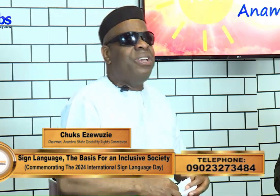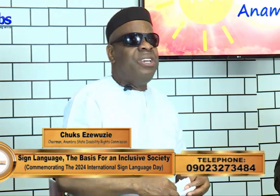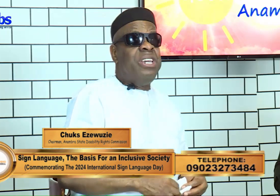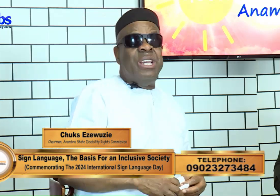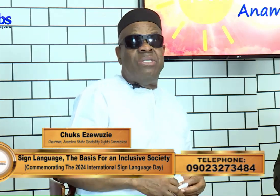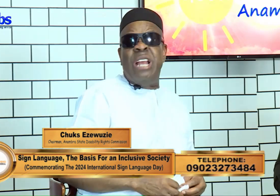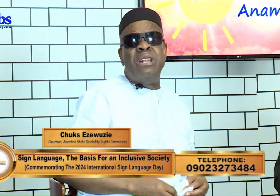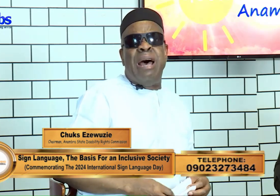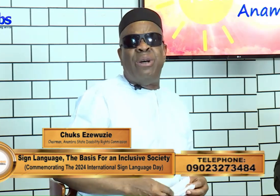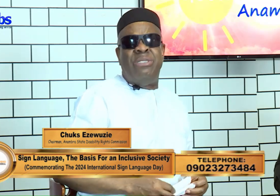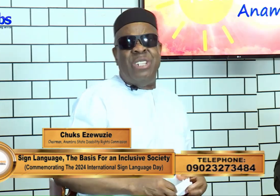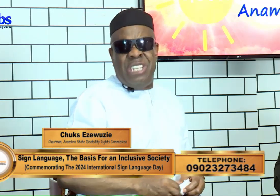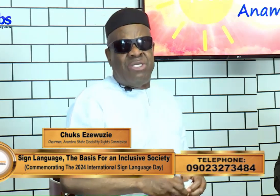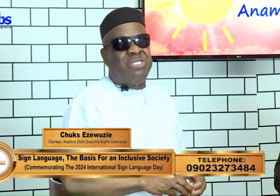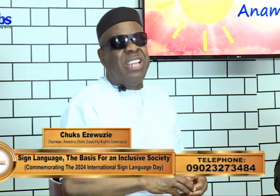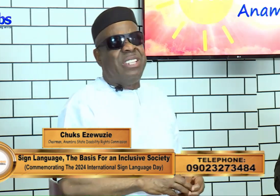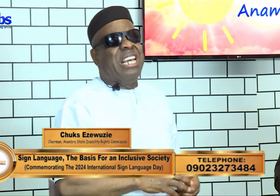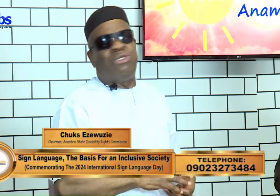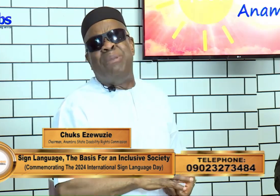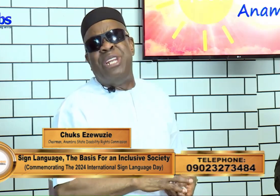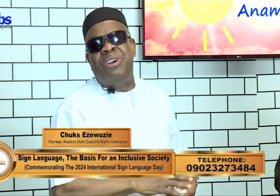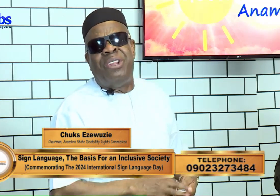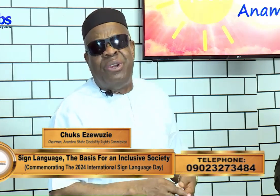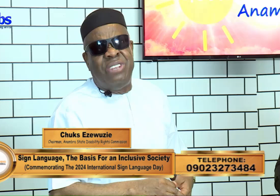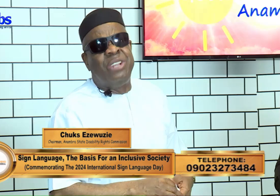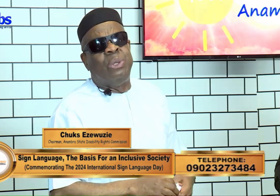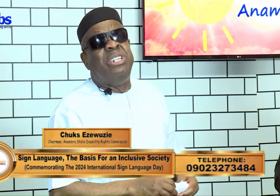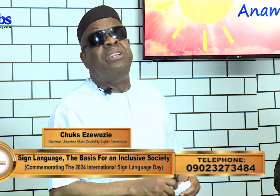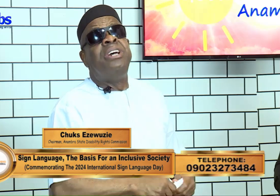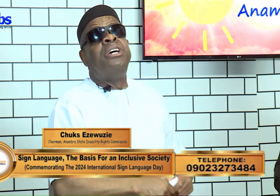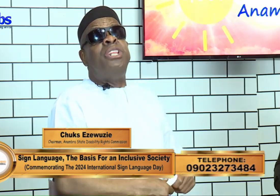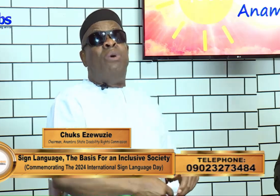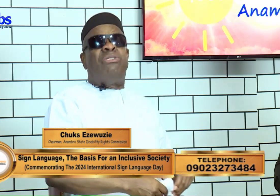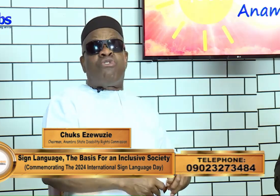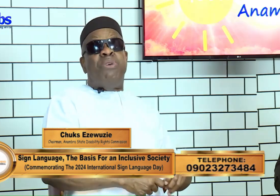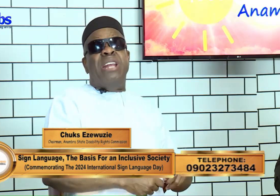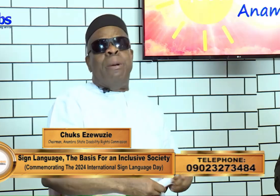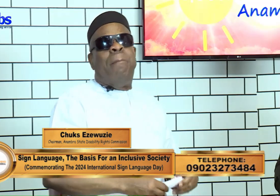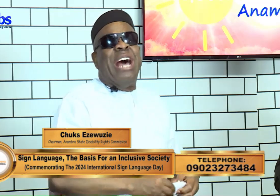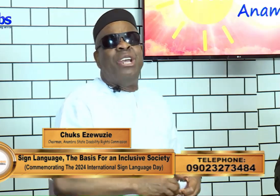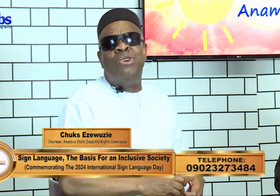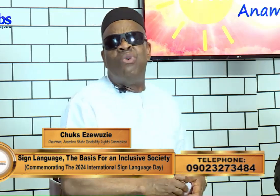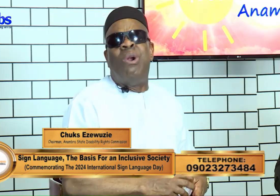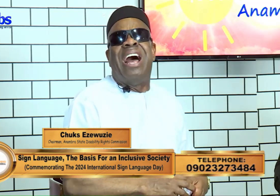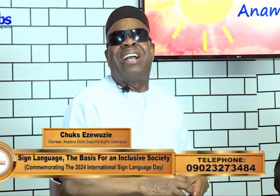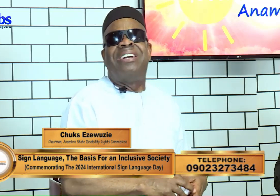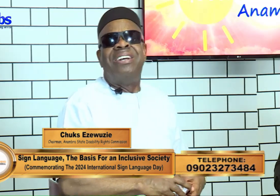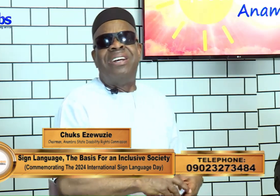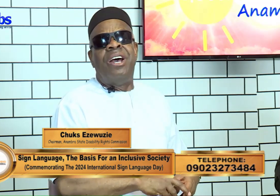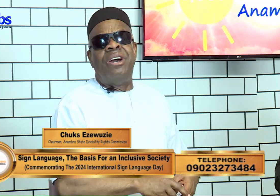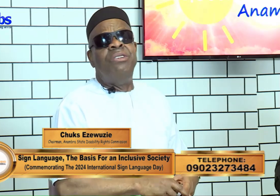value is enormous in this society. There are so many others, including the ones trained by